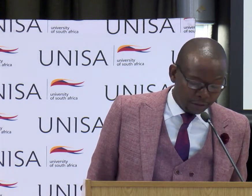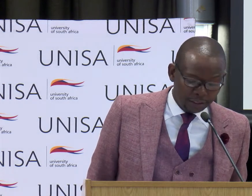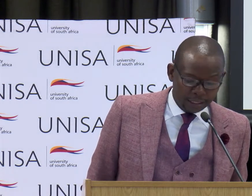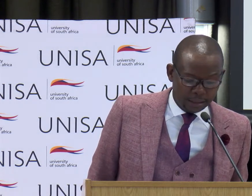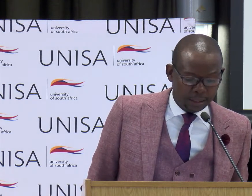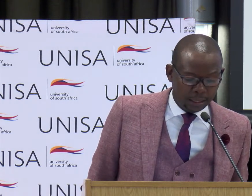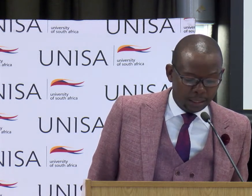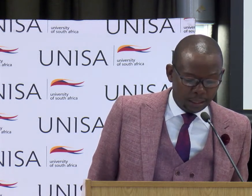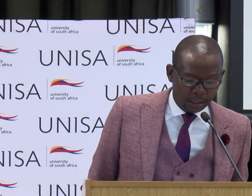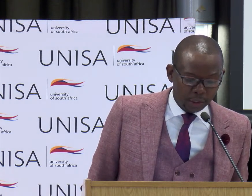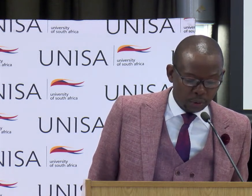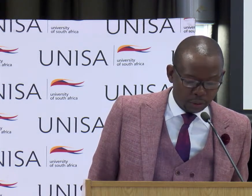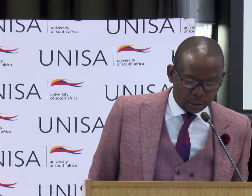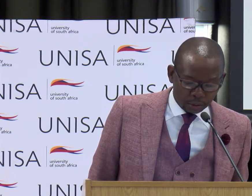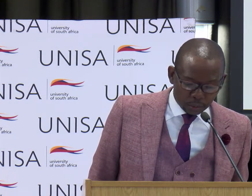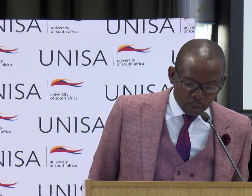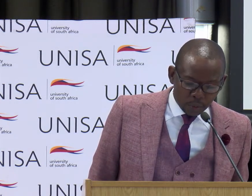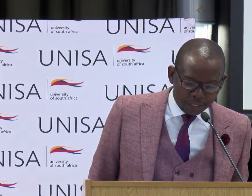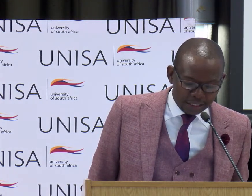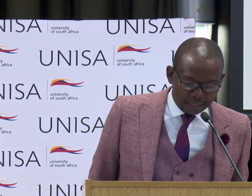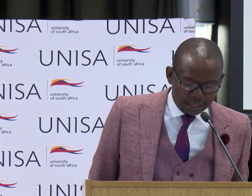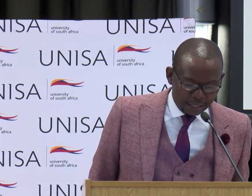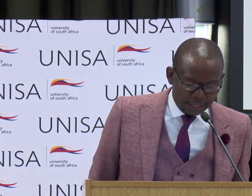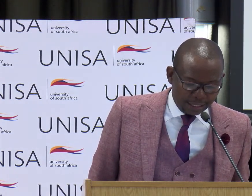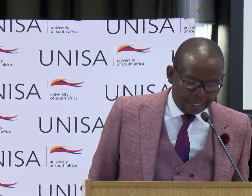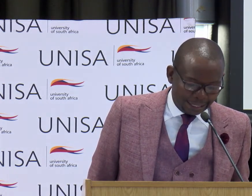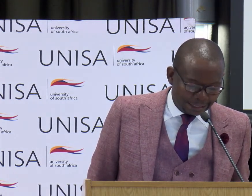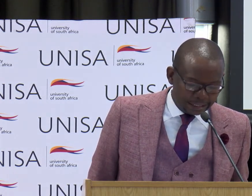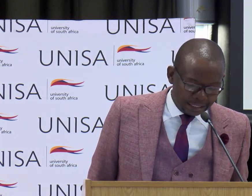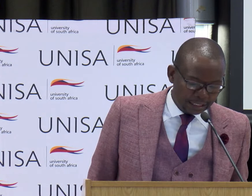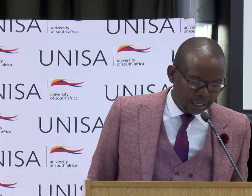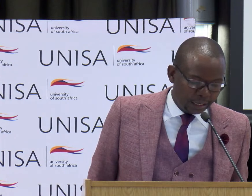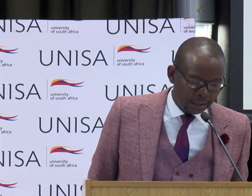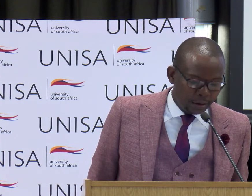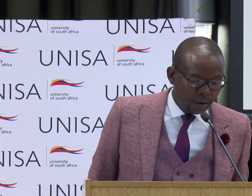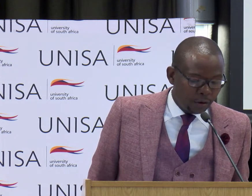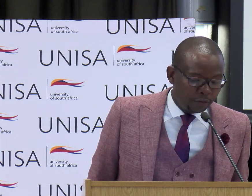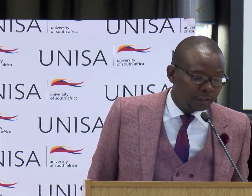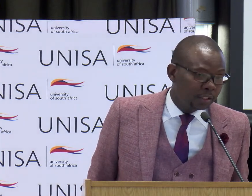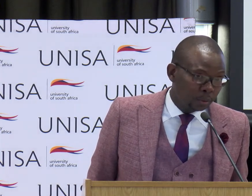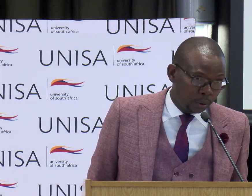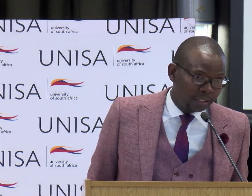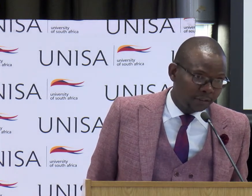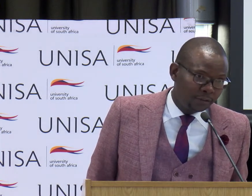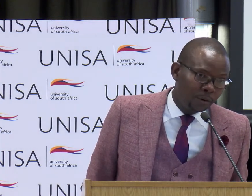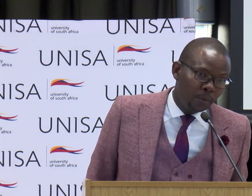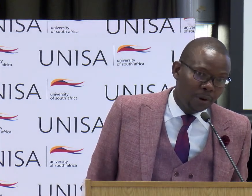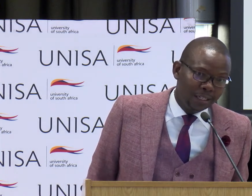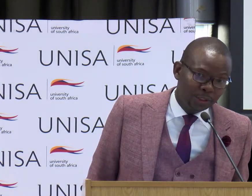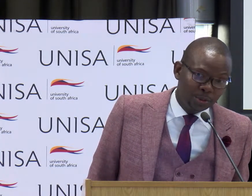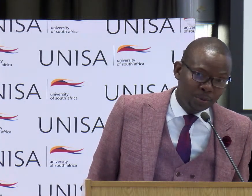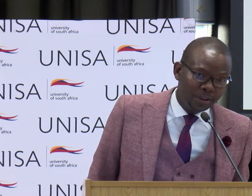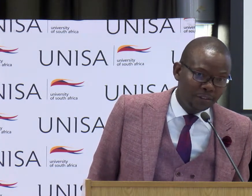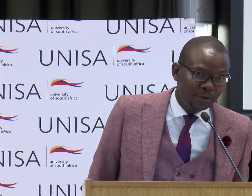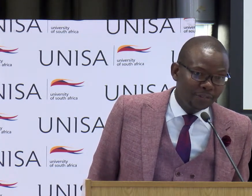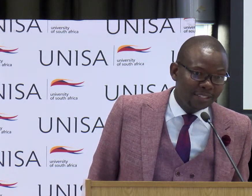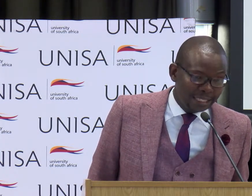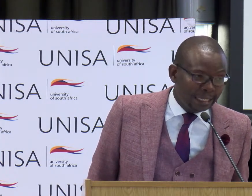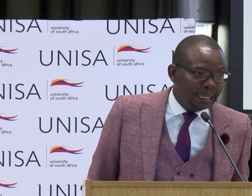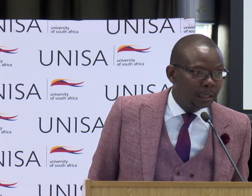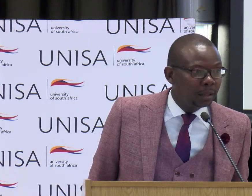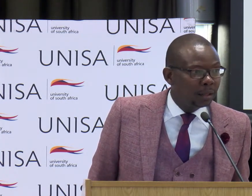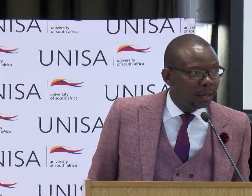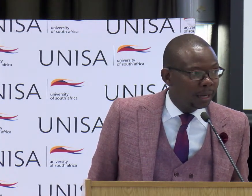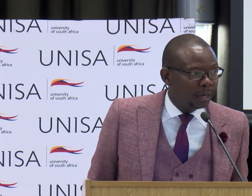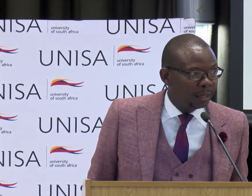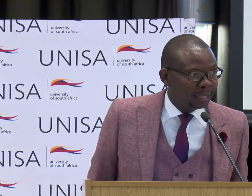not have that resource, which is the Greater Dictionary of isiXhosa, Volume 1 and 2. If you have